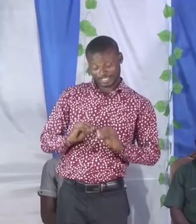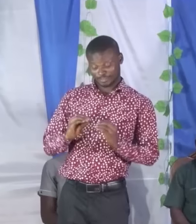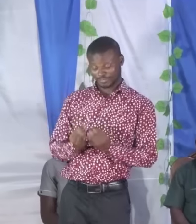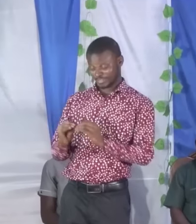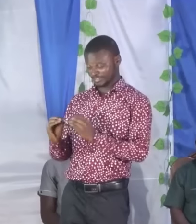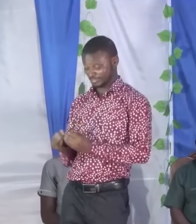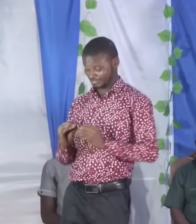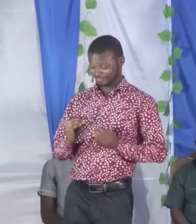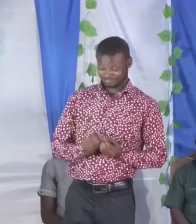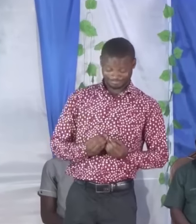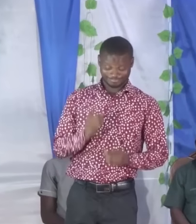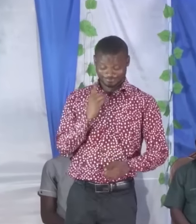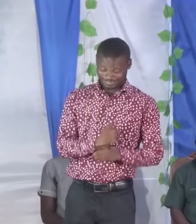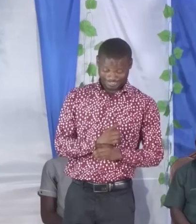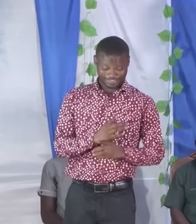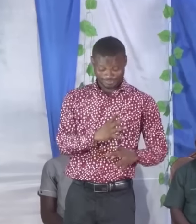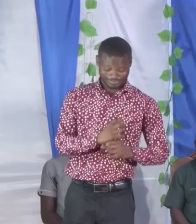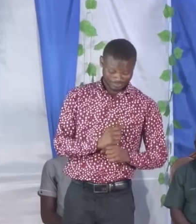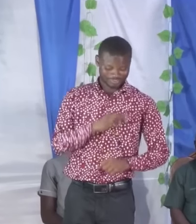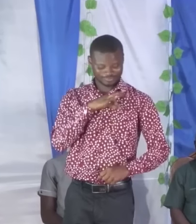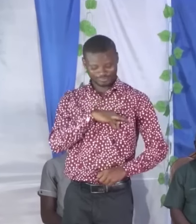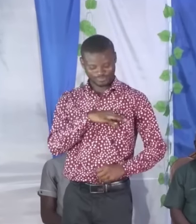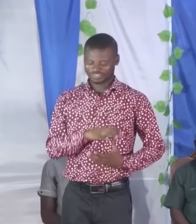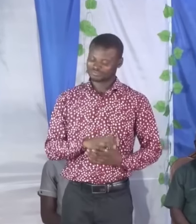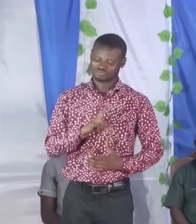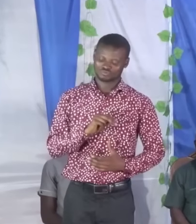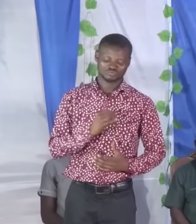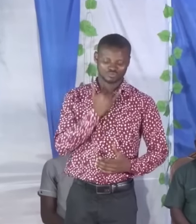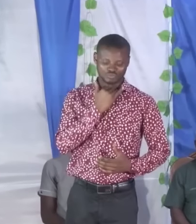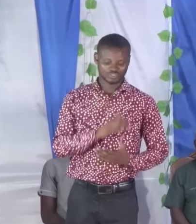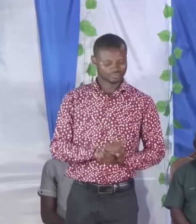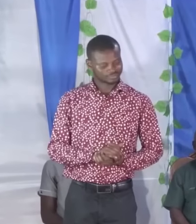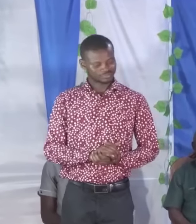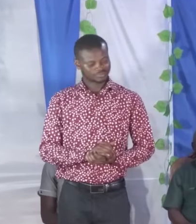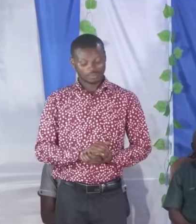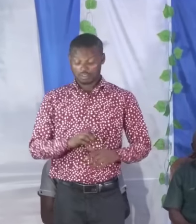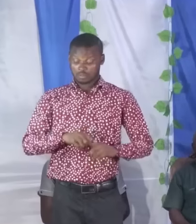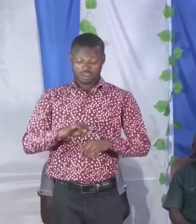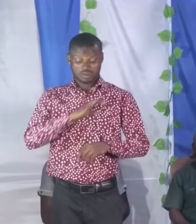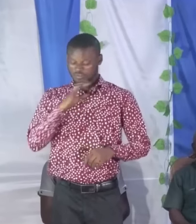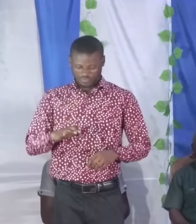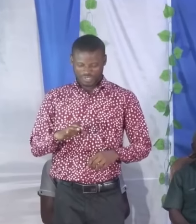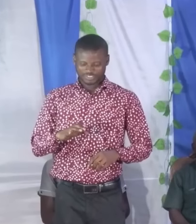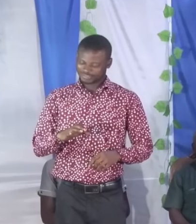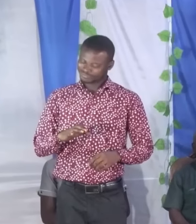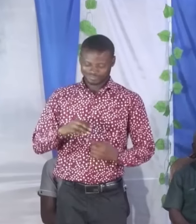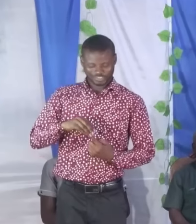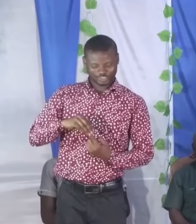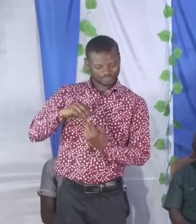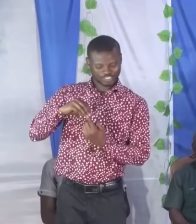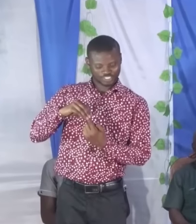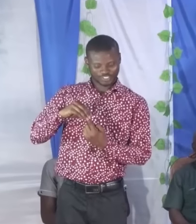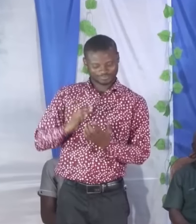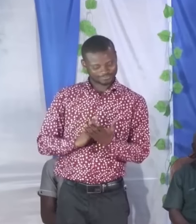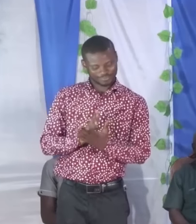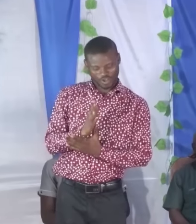one. Yeah, the end should be genuine. Oh, man, can't say TWI, the NSC, as well, collection. So, Dabi, as I'm